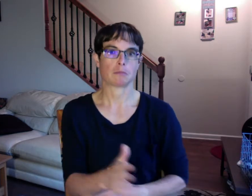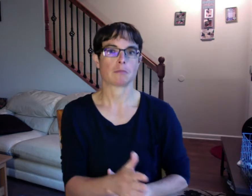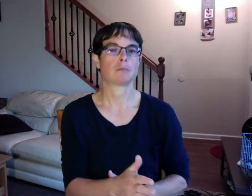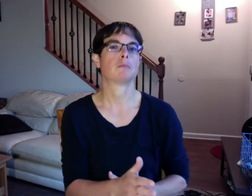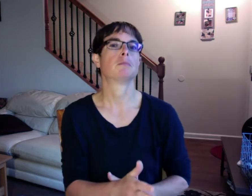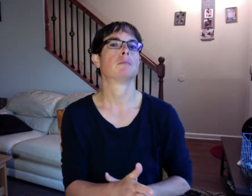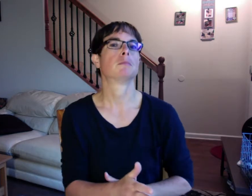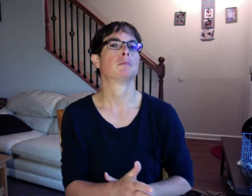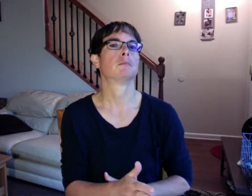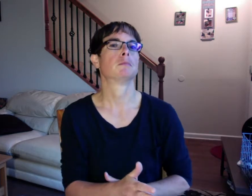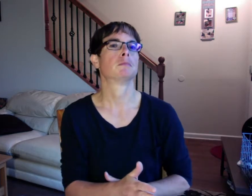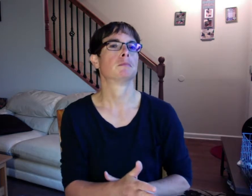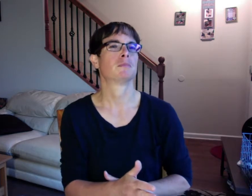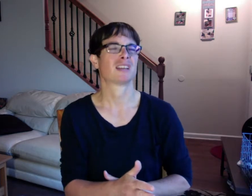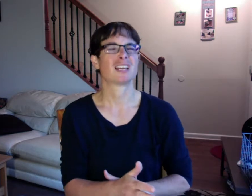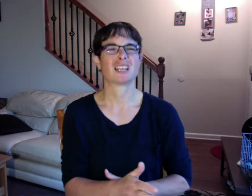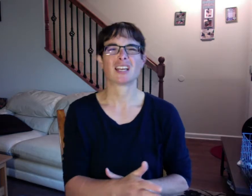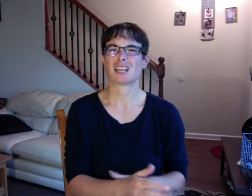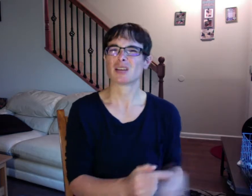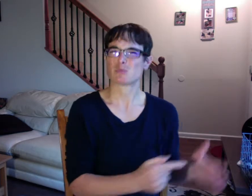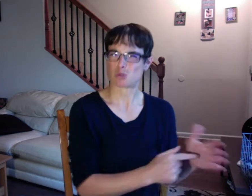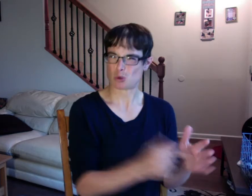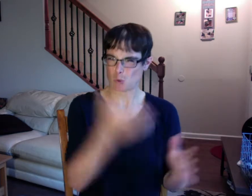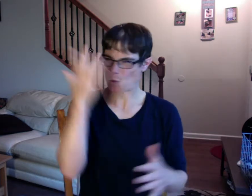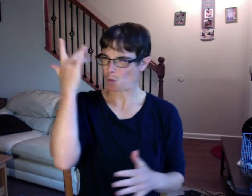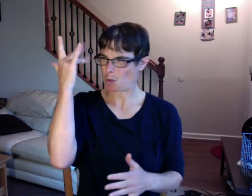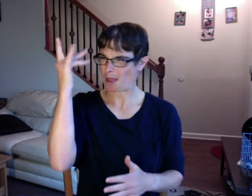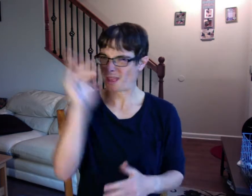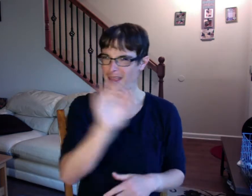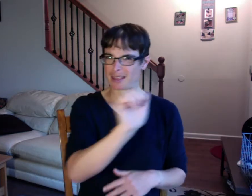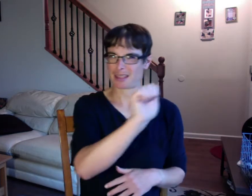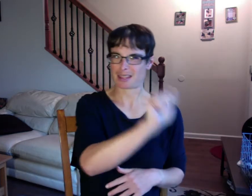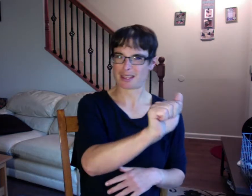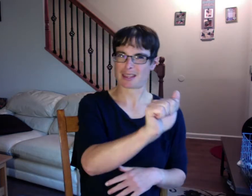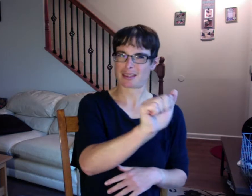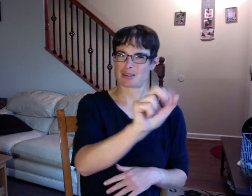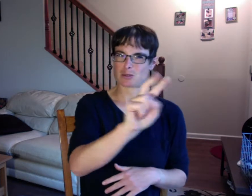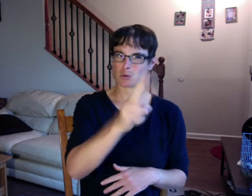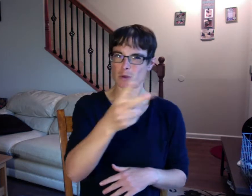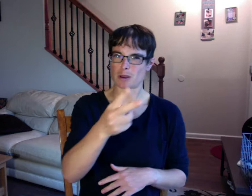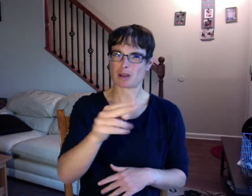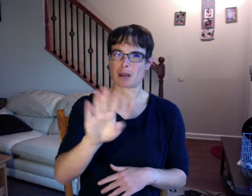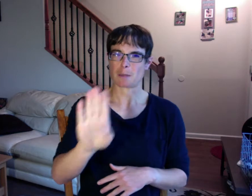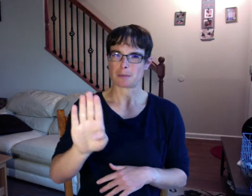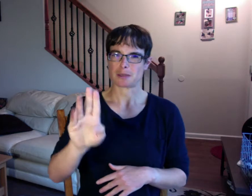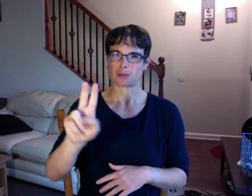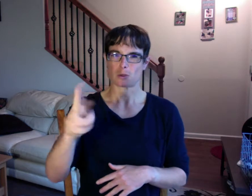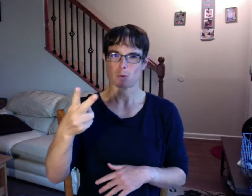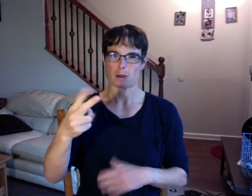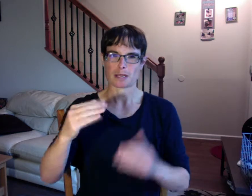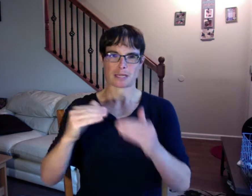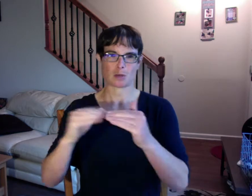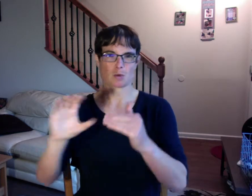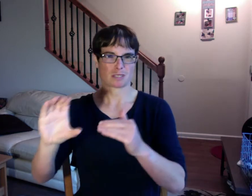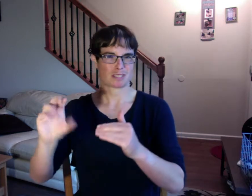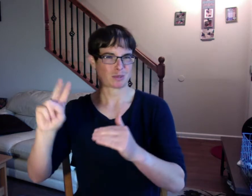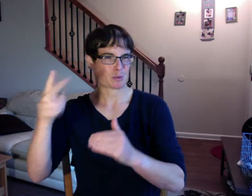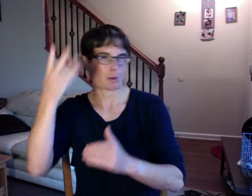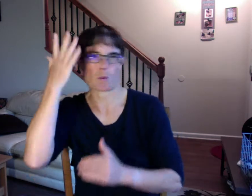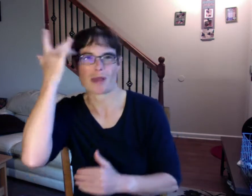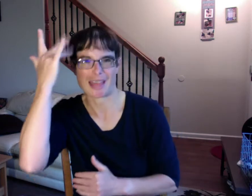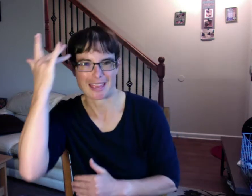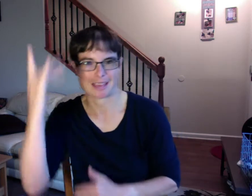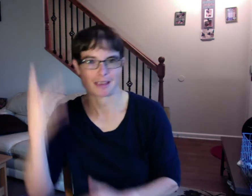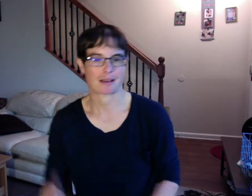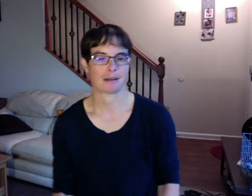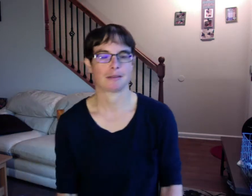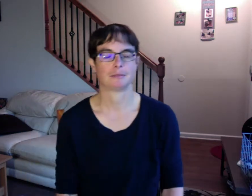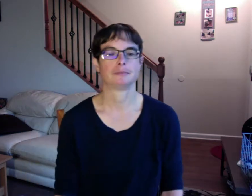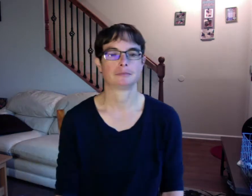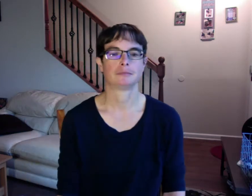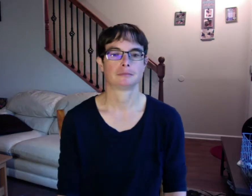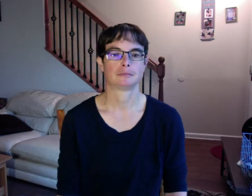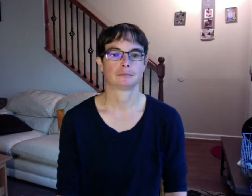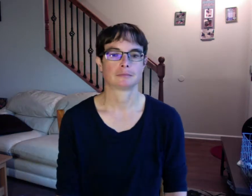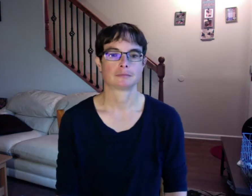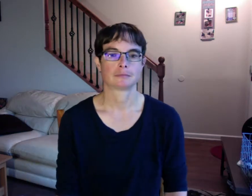c squared. If you kind of take a look at the a squared and b squared, they can actually overlap and become c squared. Okay? The math